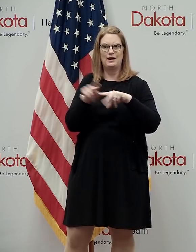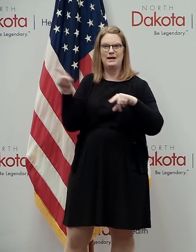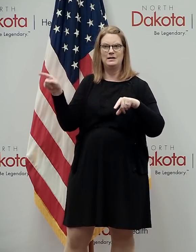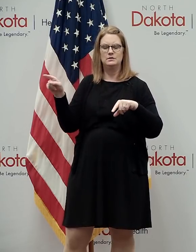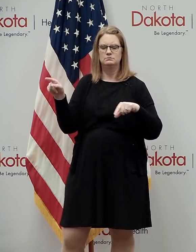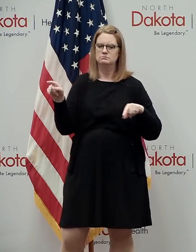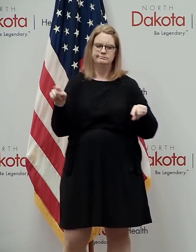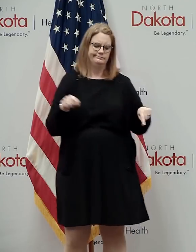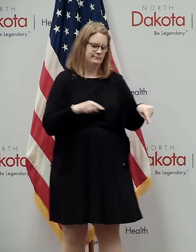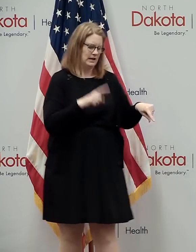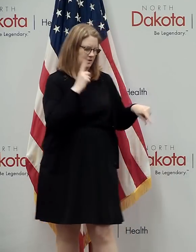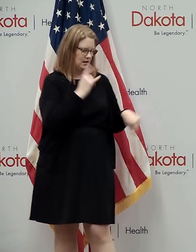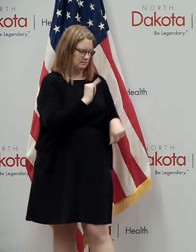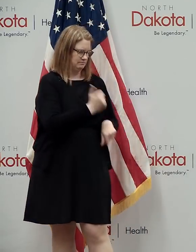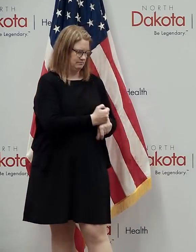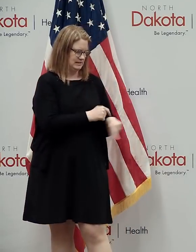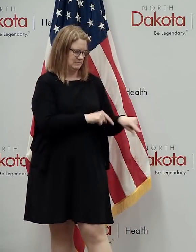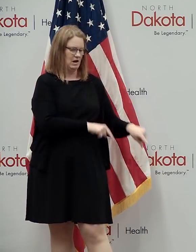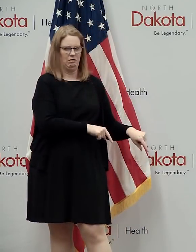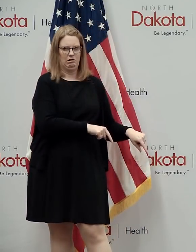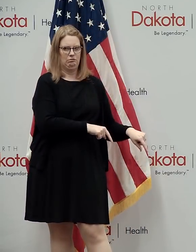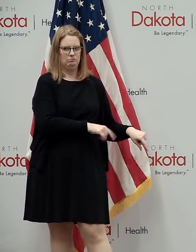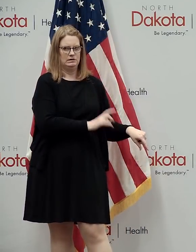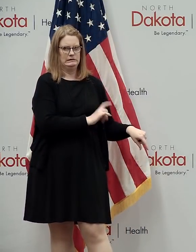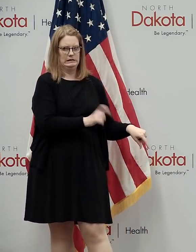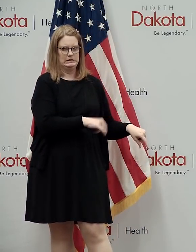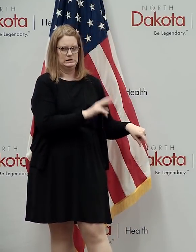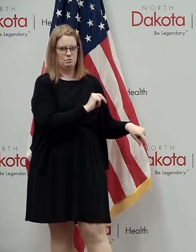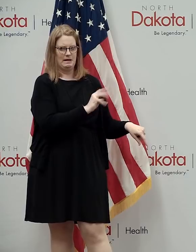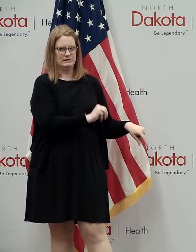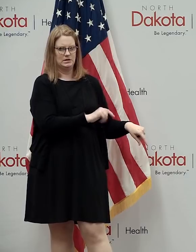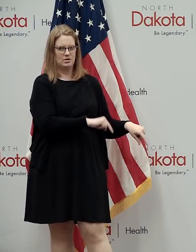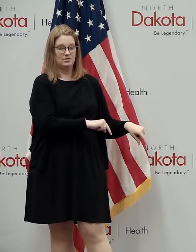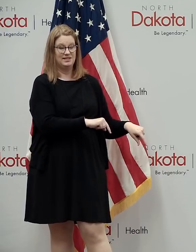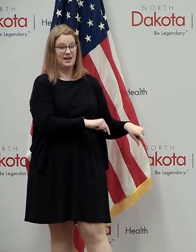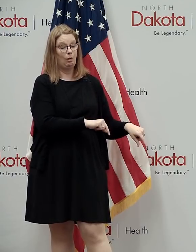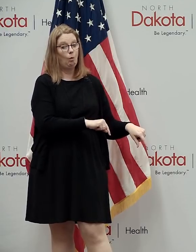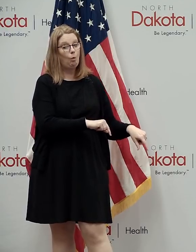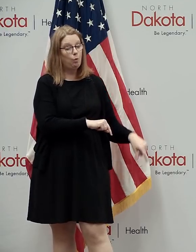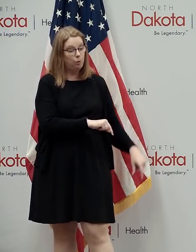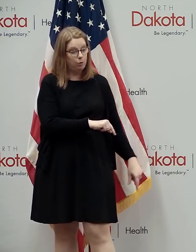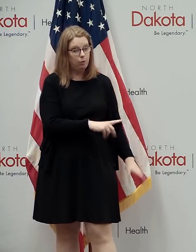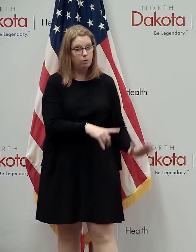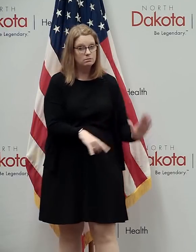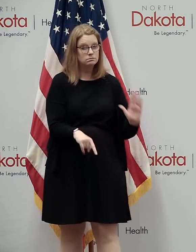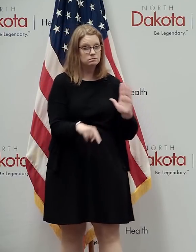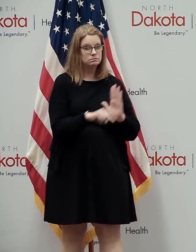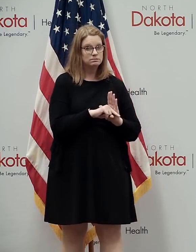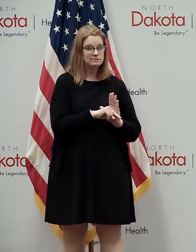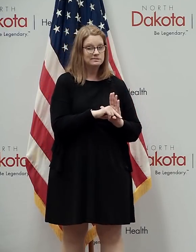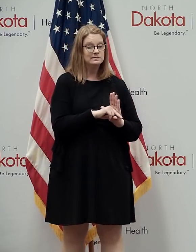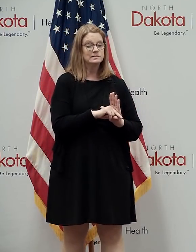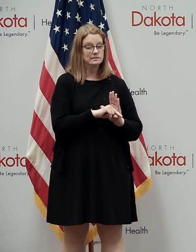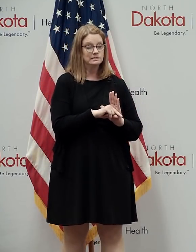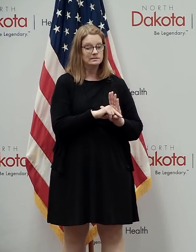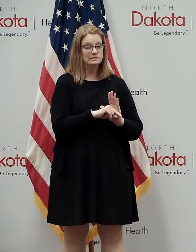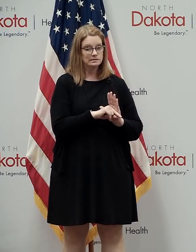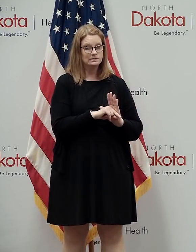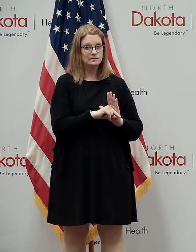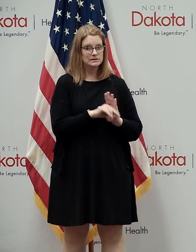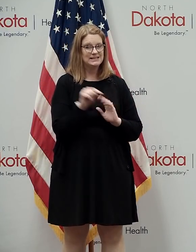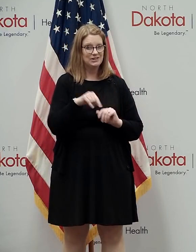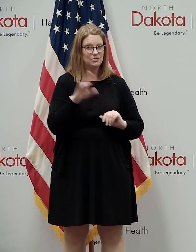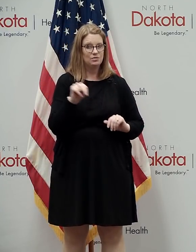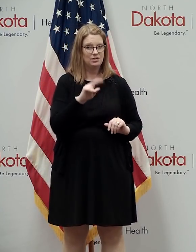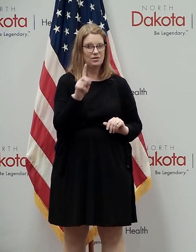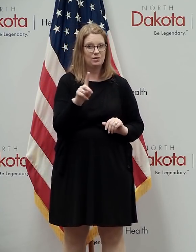back in the Permian Basin. So this is a blow specifically damaging to North Dakota. I mean,